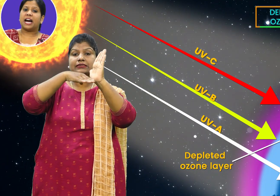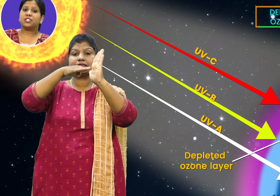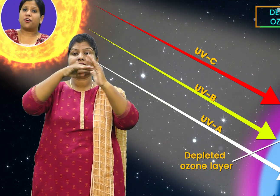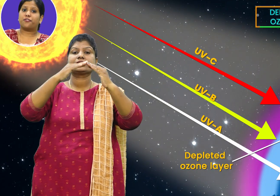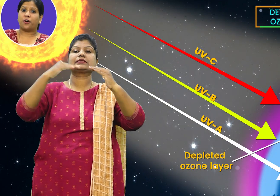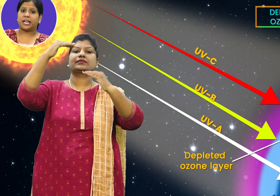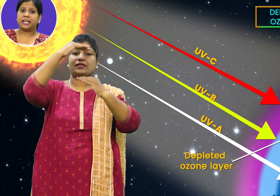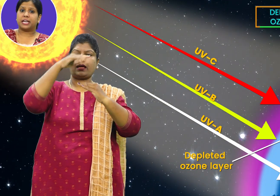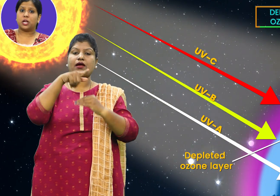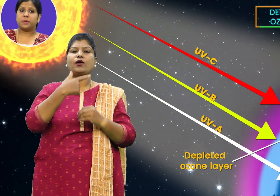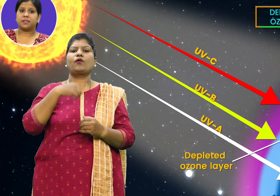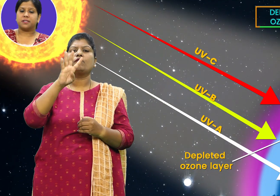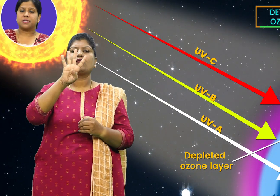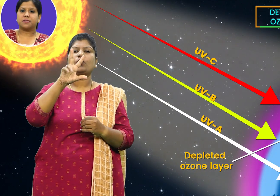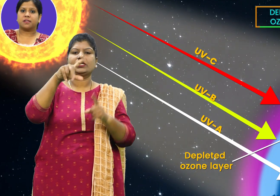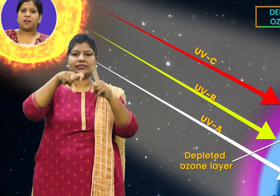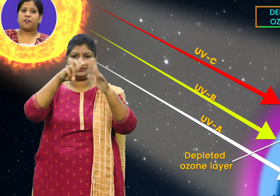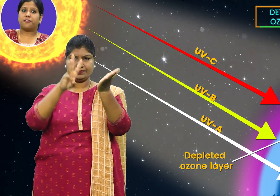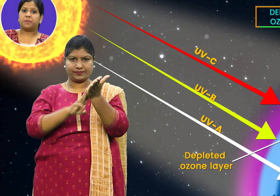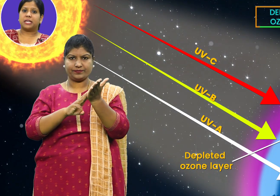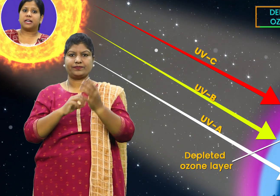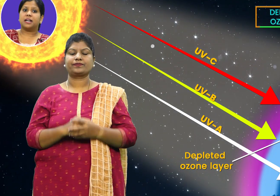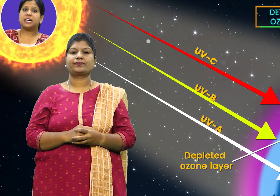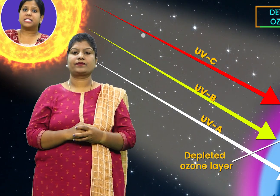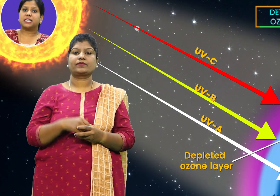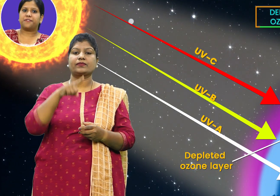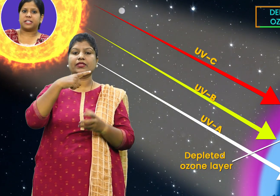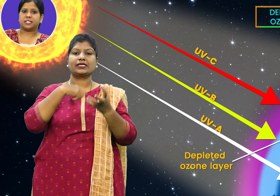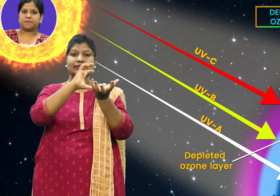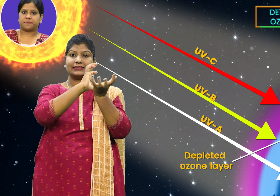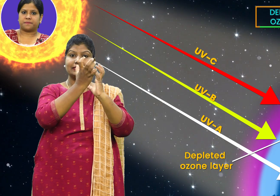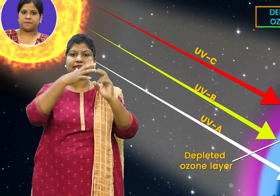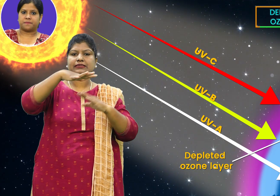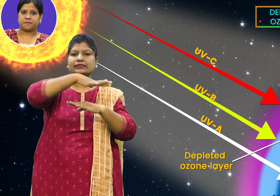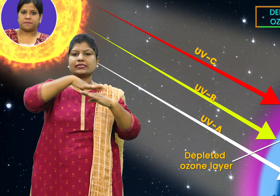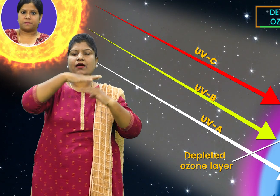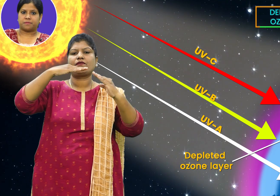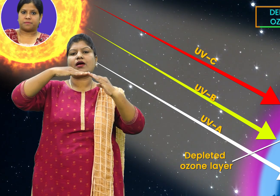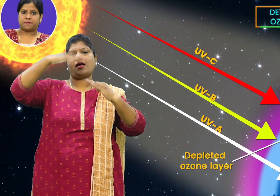at the height of 48 kilometers from the Earth's surface.